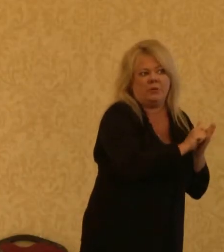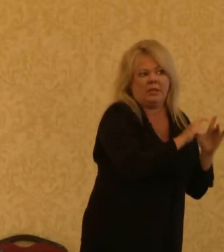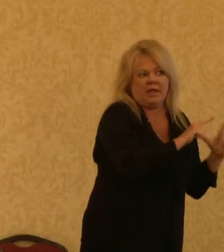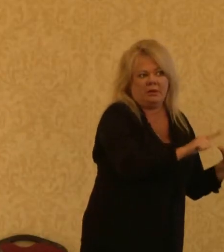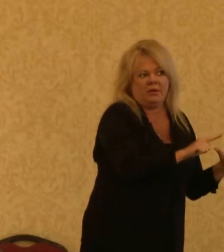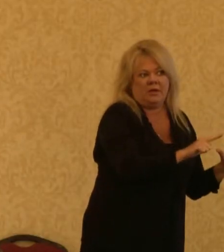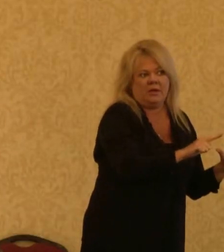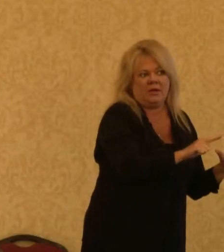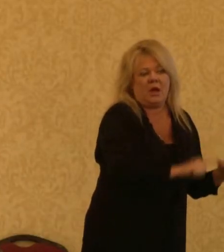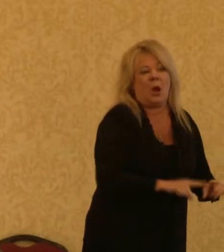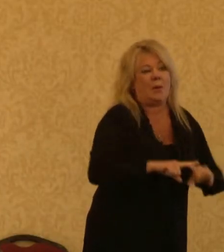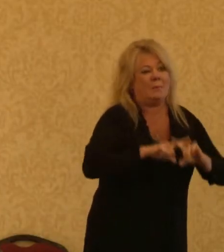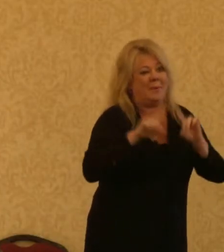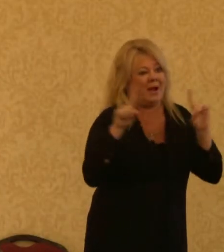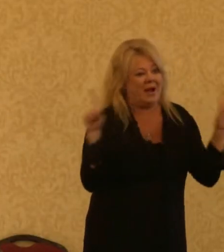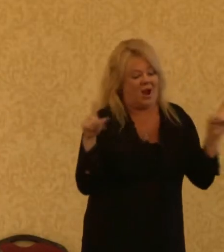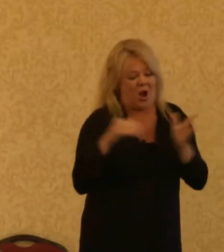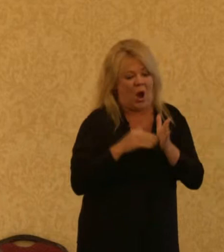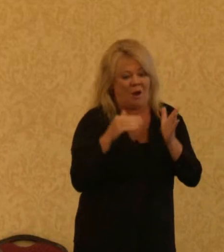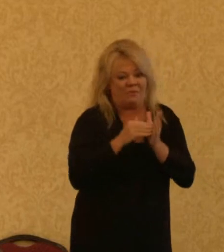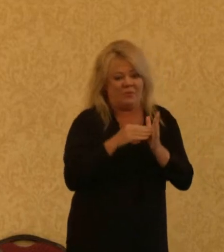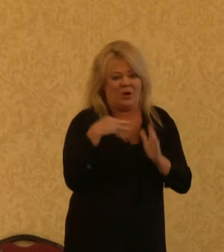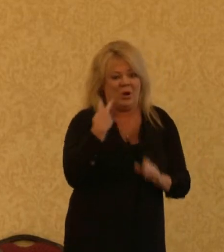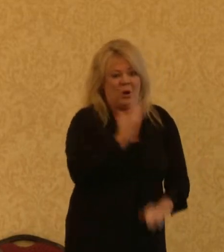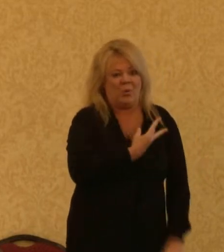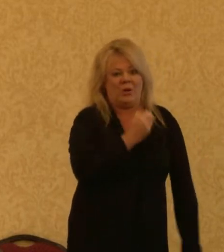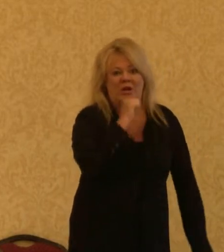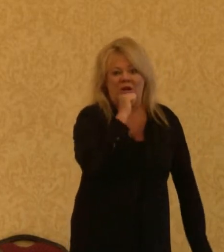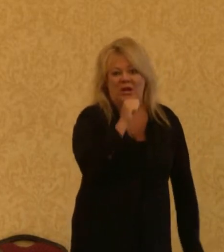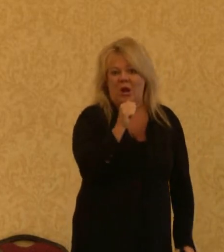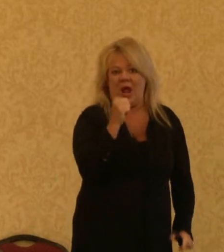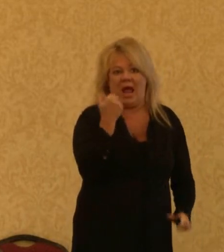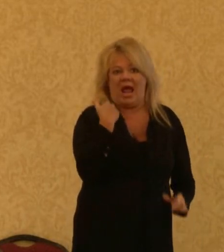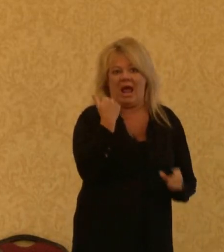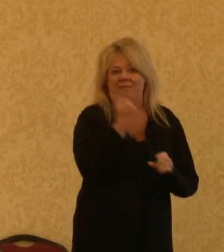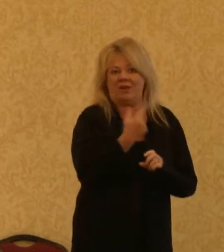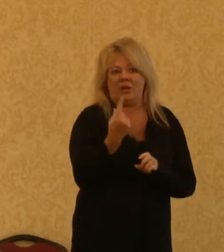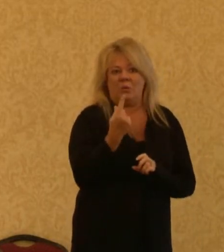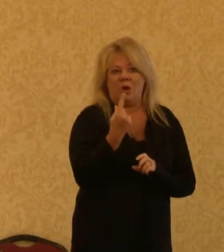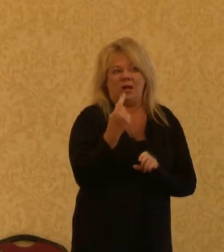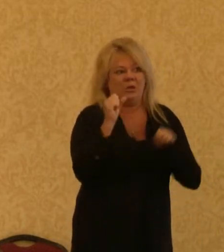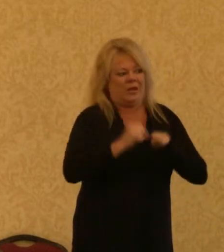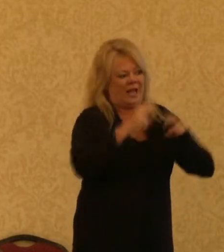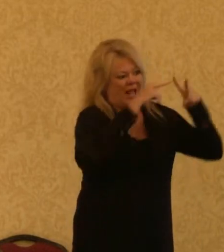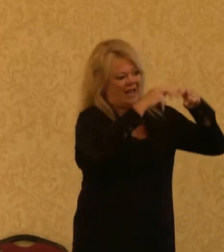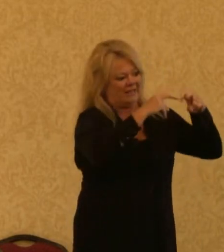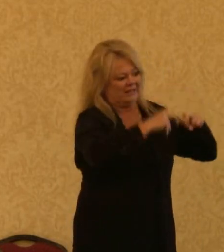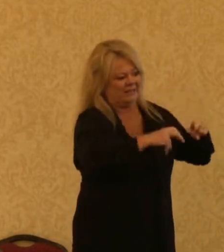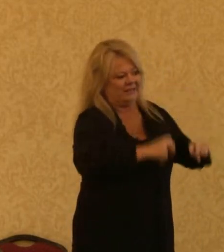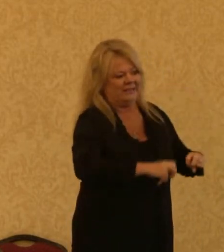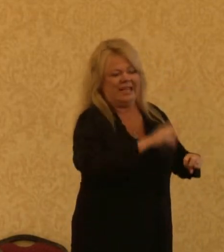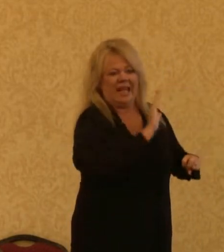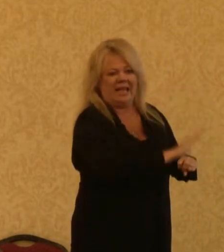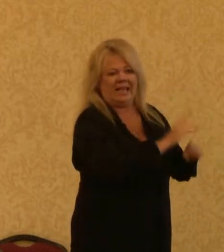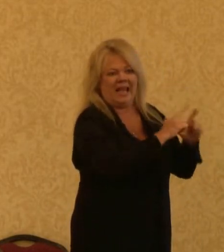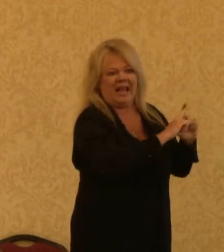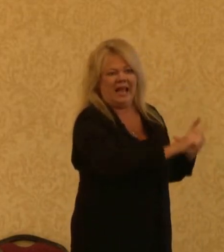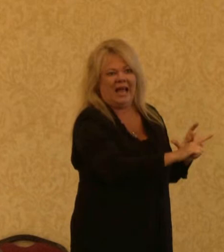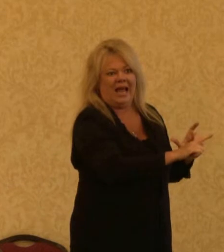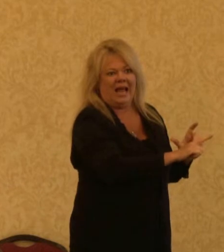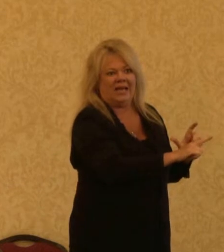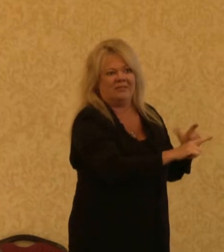a town in the Dominican Republic with a very high incidence of deafness. Obviously, we had 9 kids in our